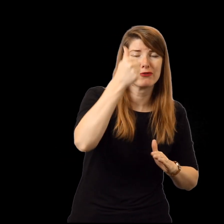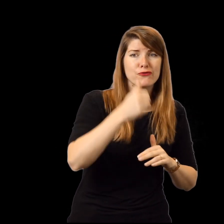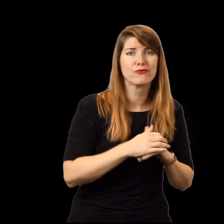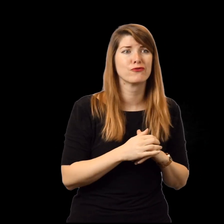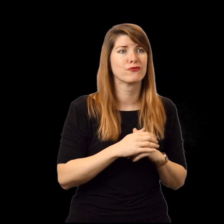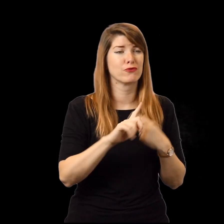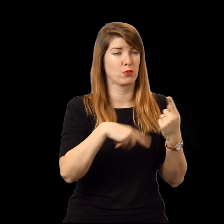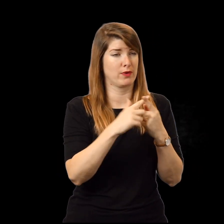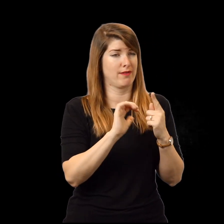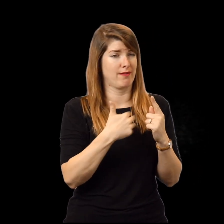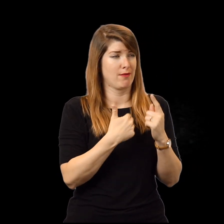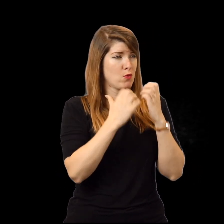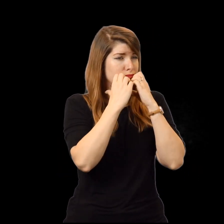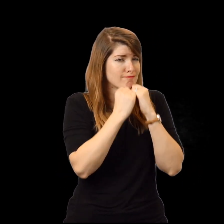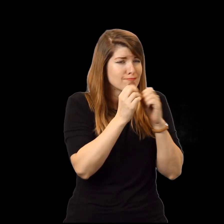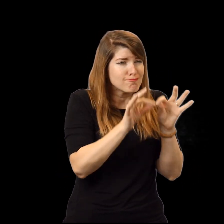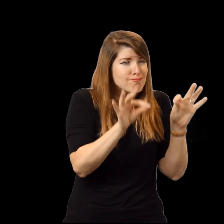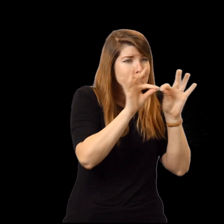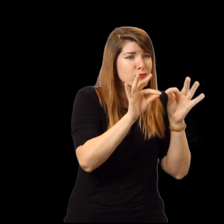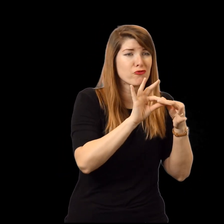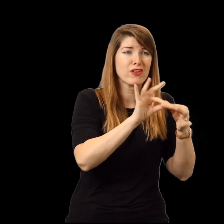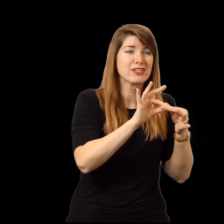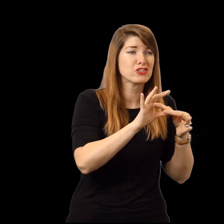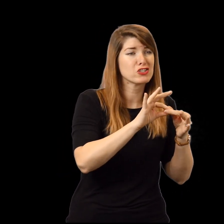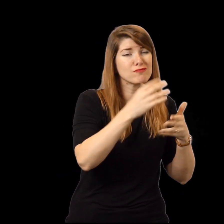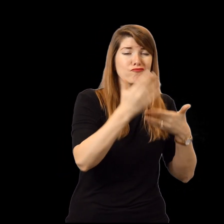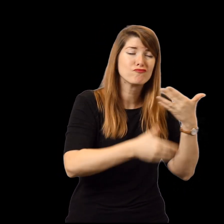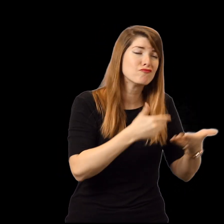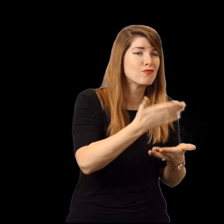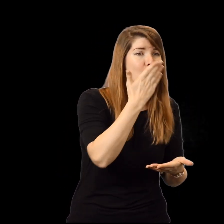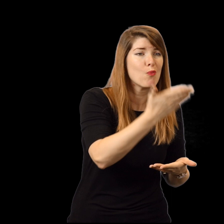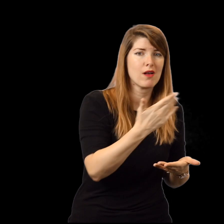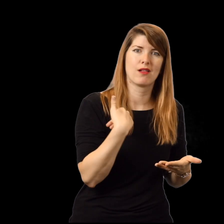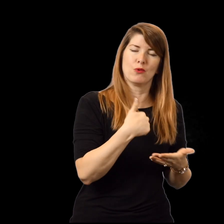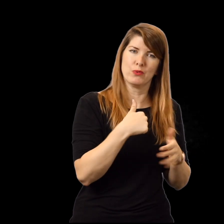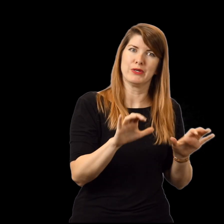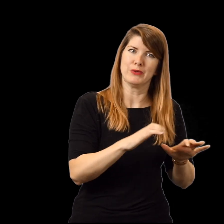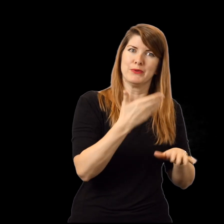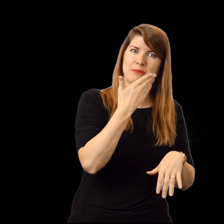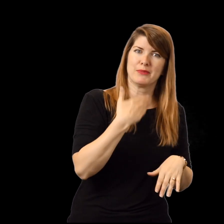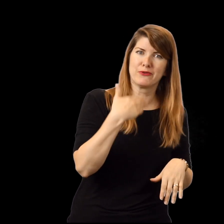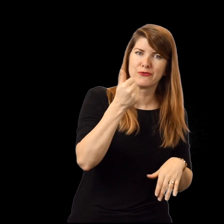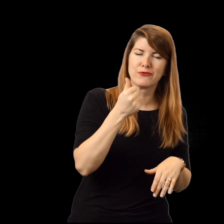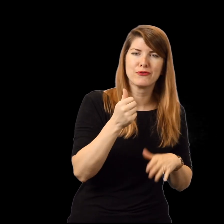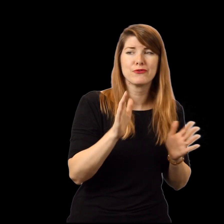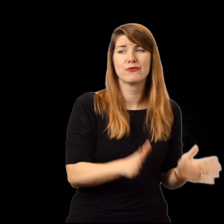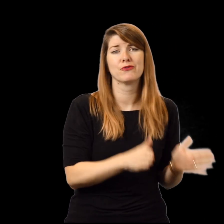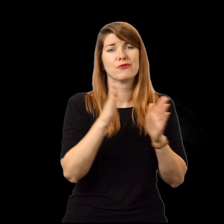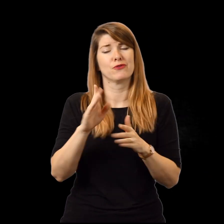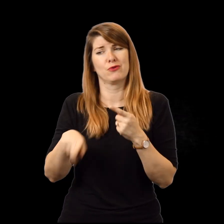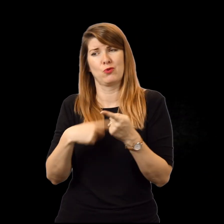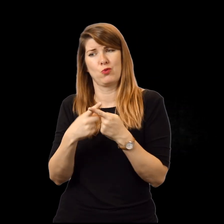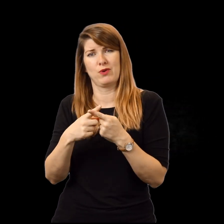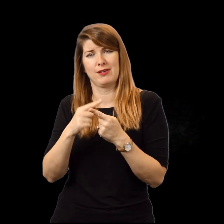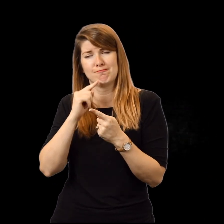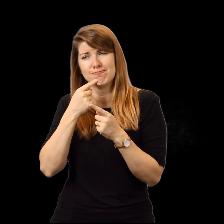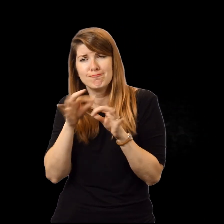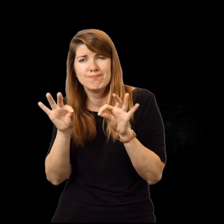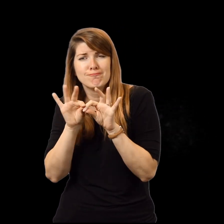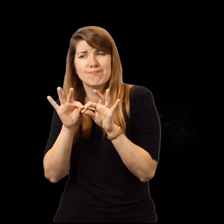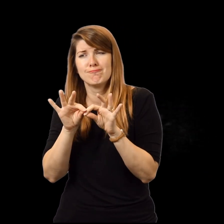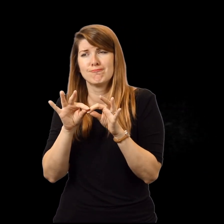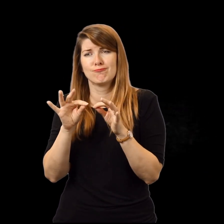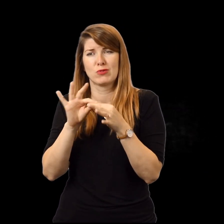better. When our significant relationships are going well, we do better. When